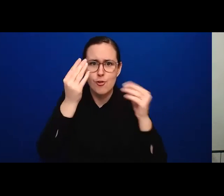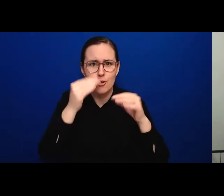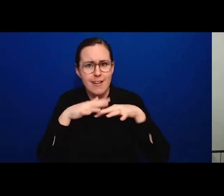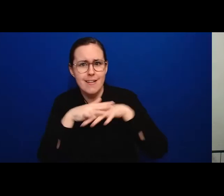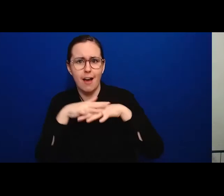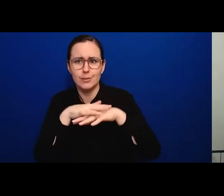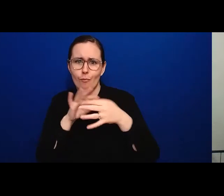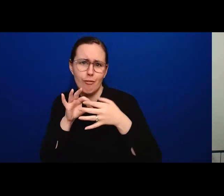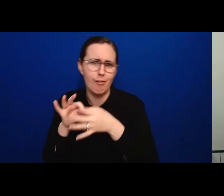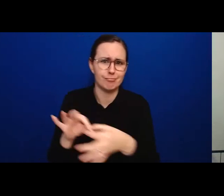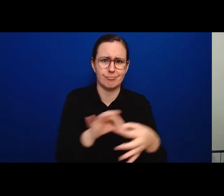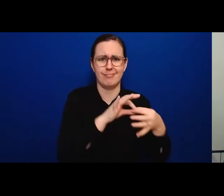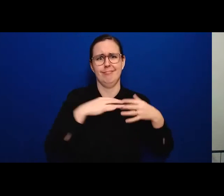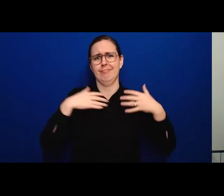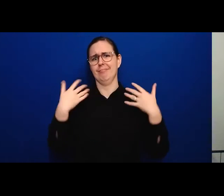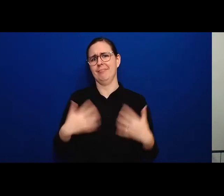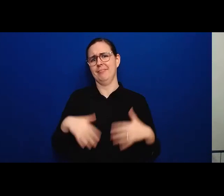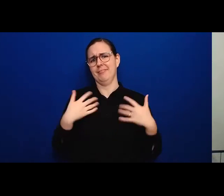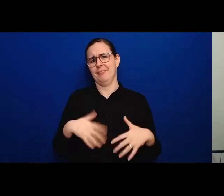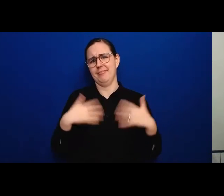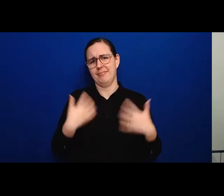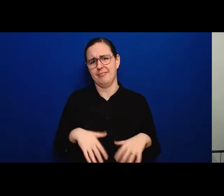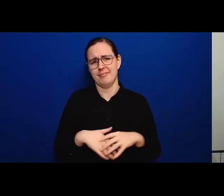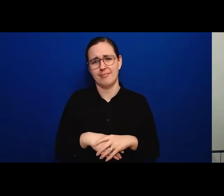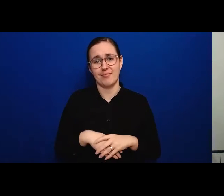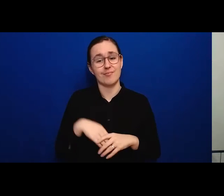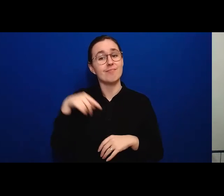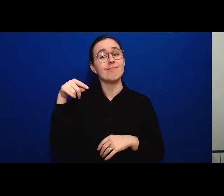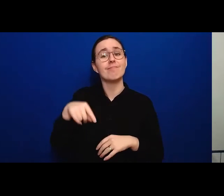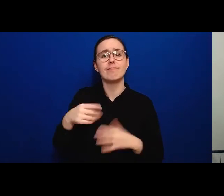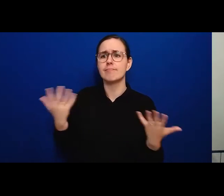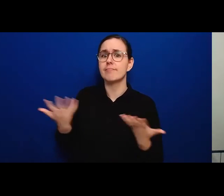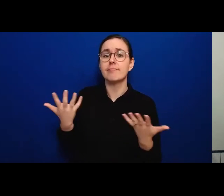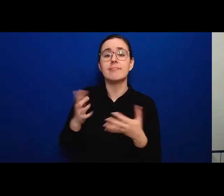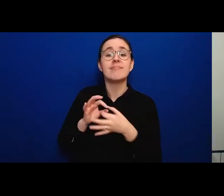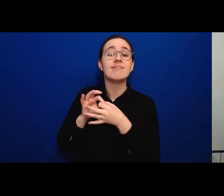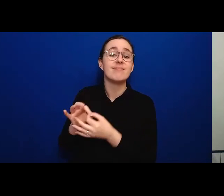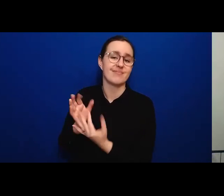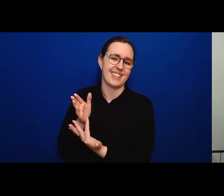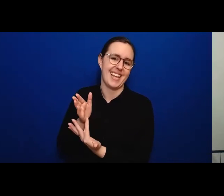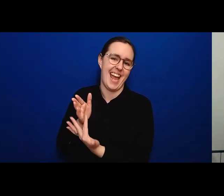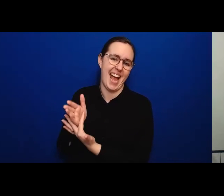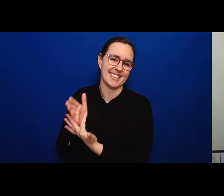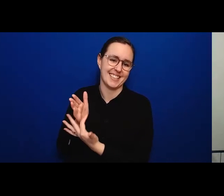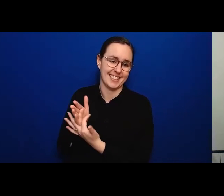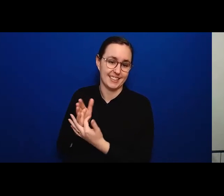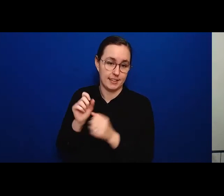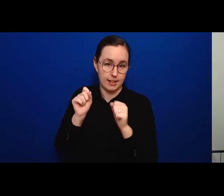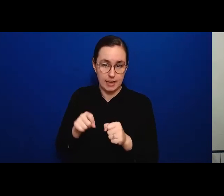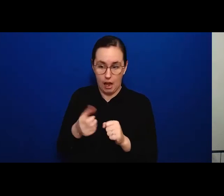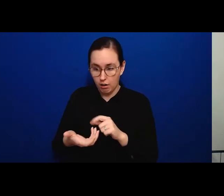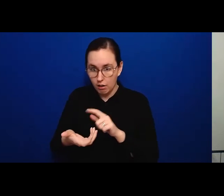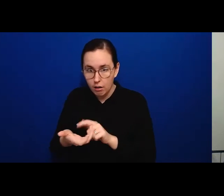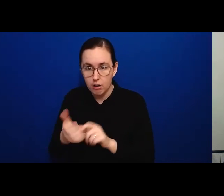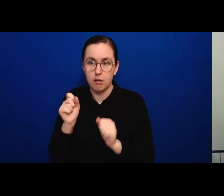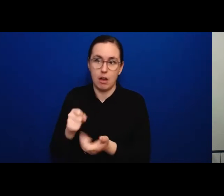all depends on the access to devices, etc. However, learning is not only reading, it's